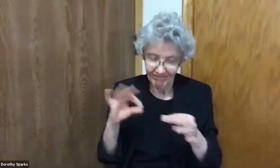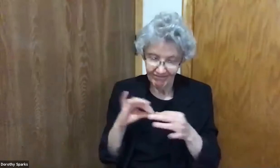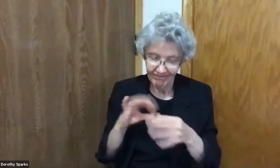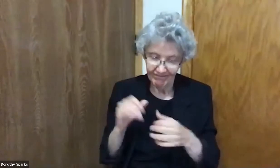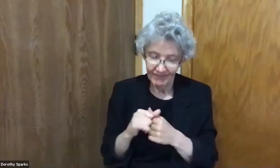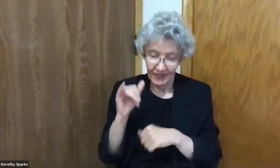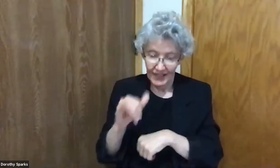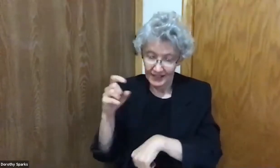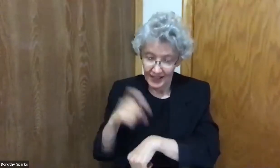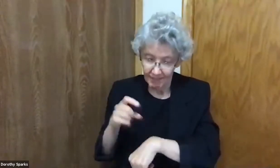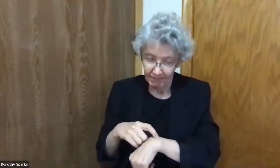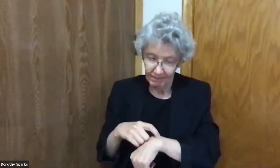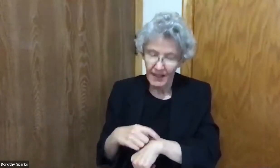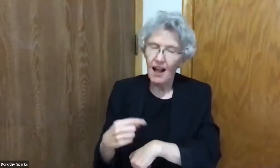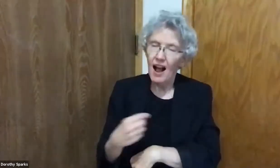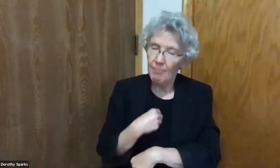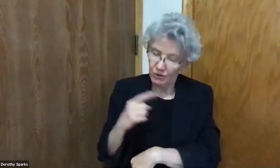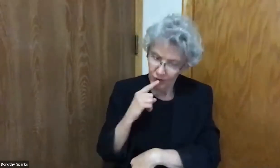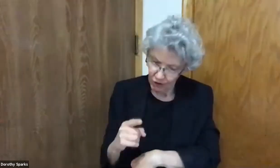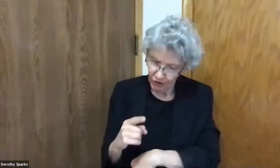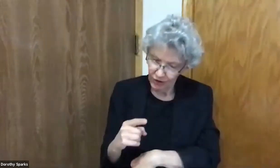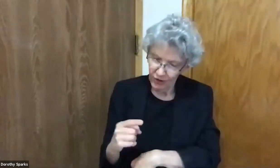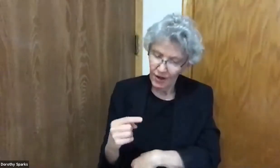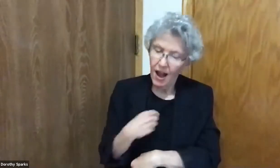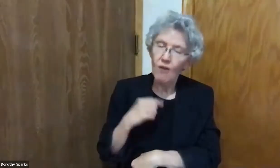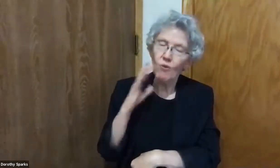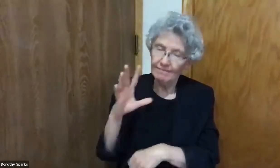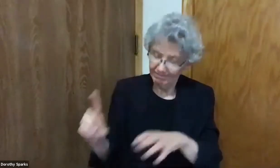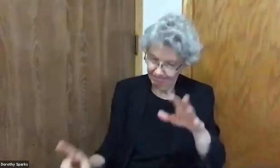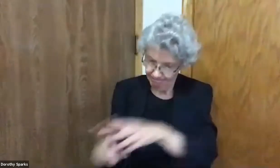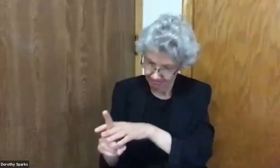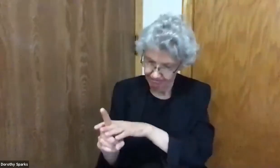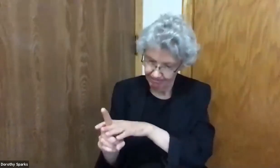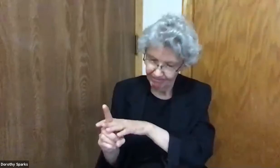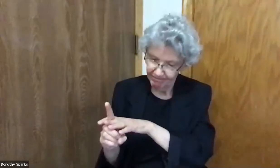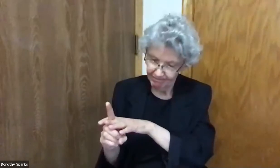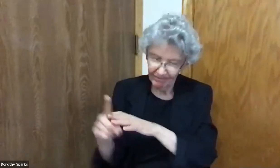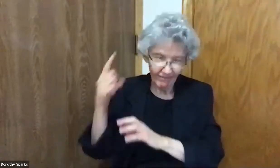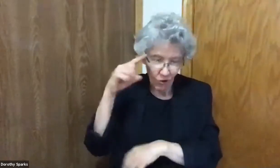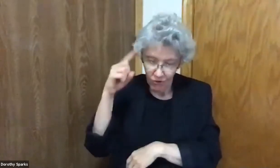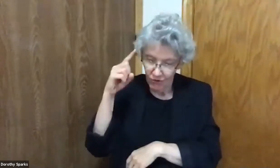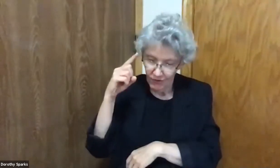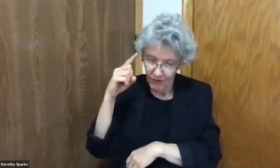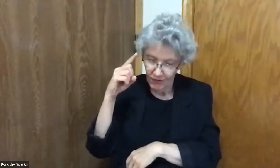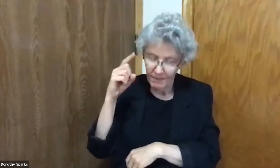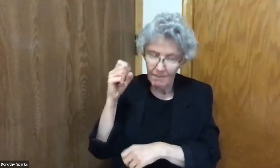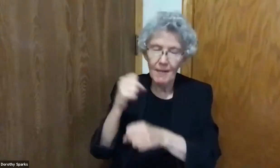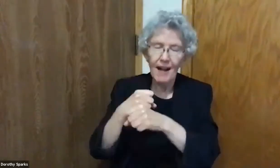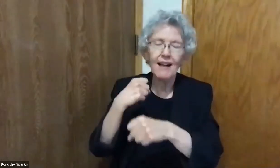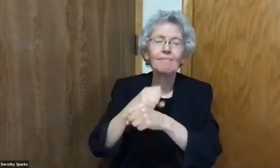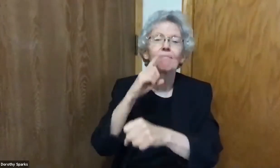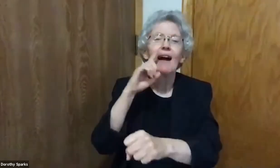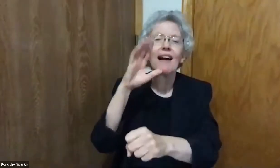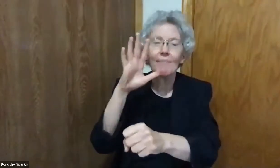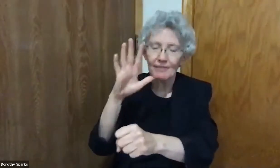The Lord said, "The time will surely come when I will make a new agreement with the people of Israel and